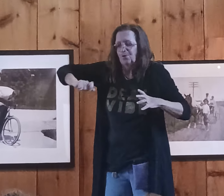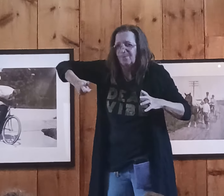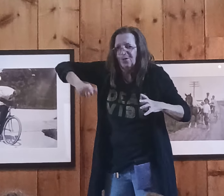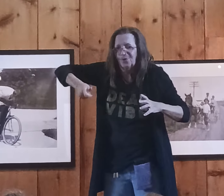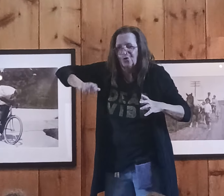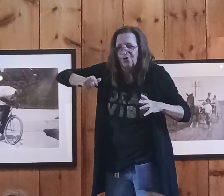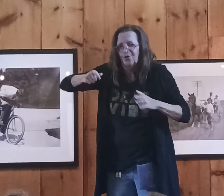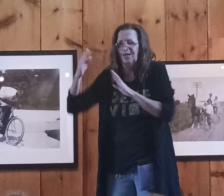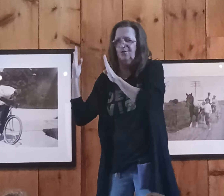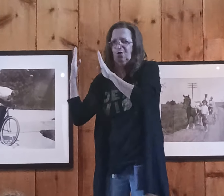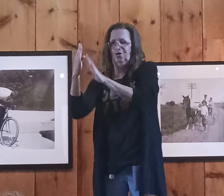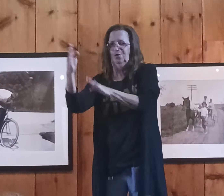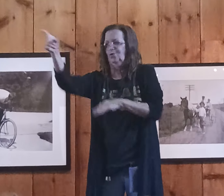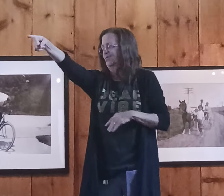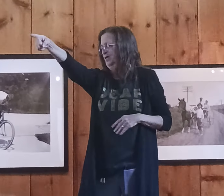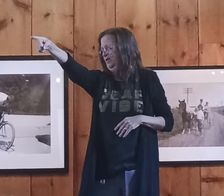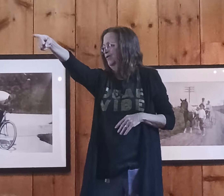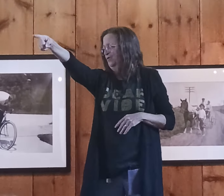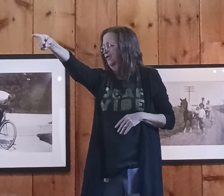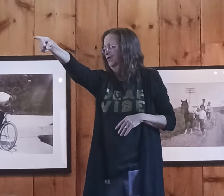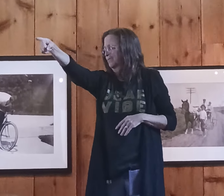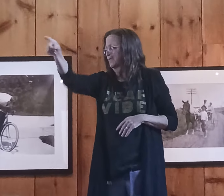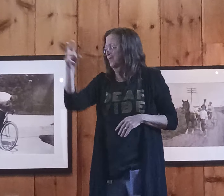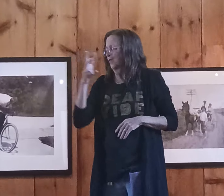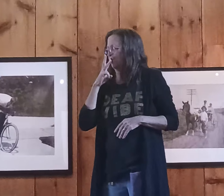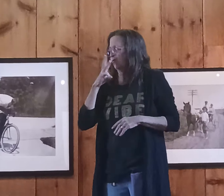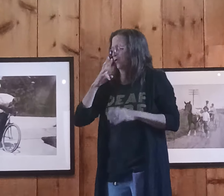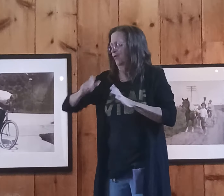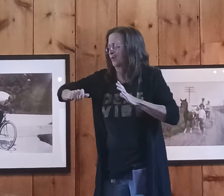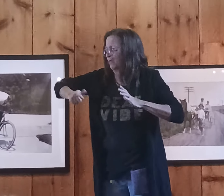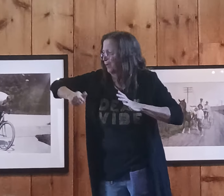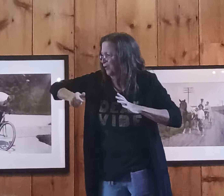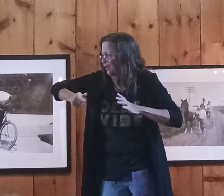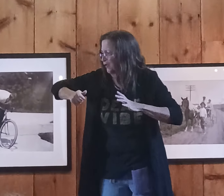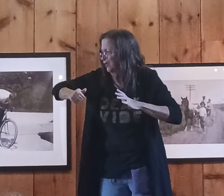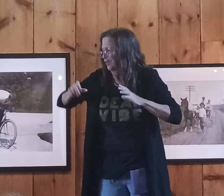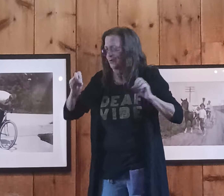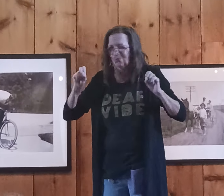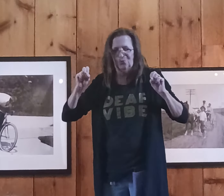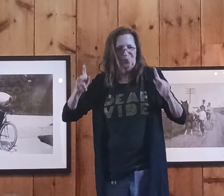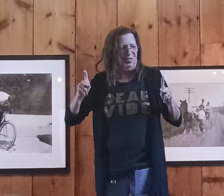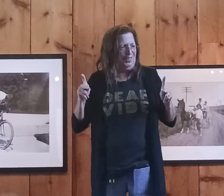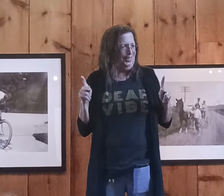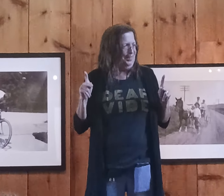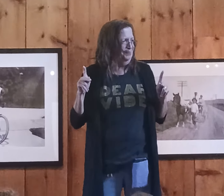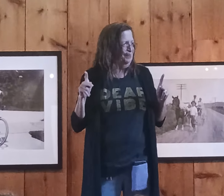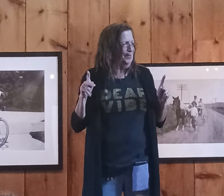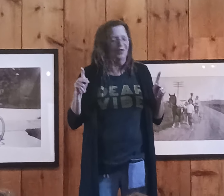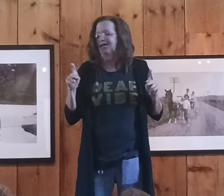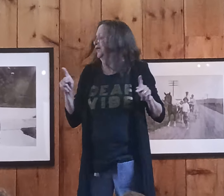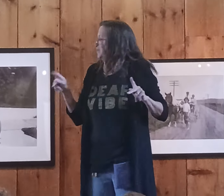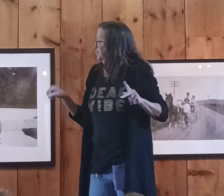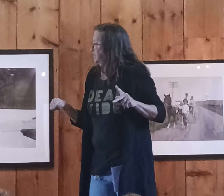of bathrooms. And there's also a water fountain in that hallway down there if you all are needing to walk, okay?